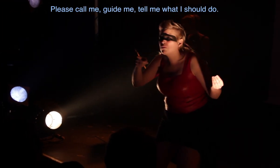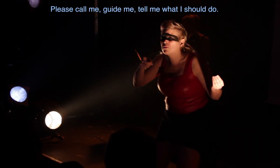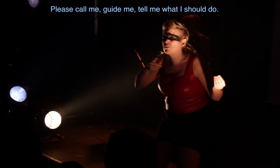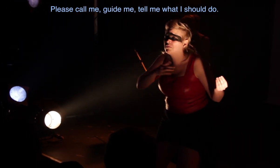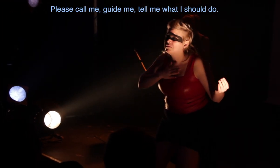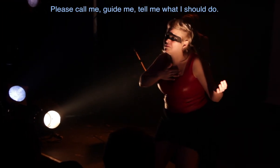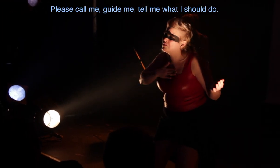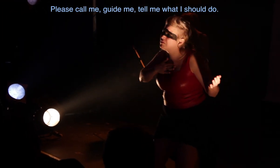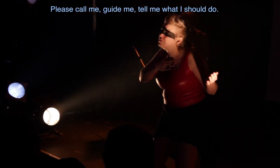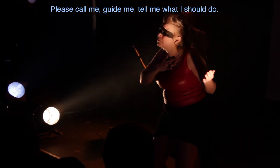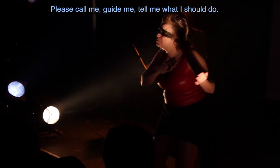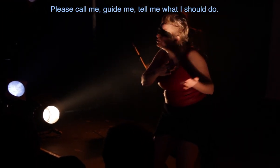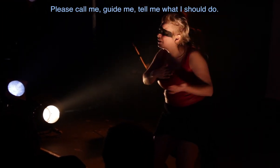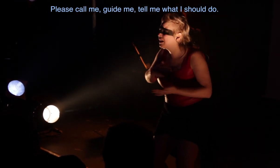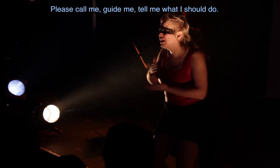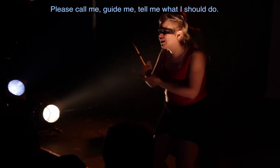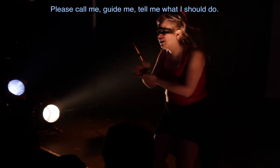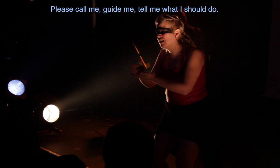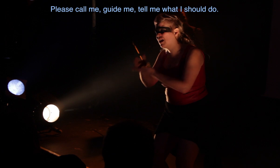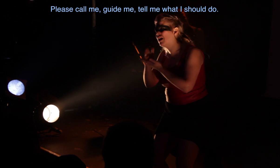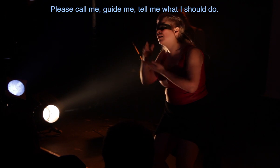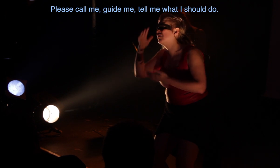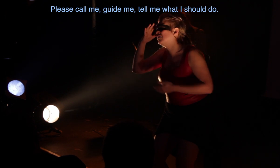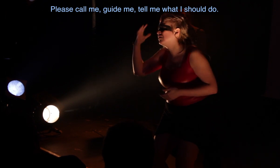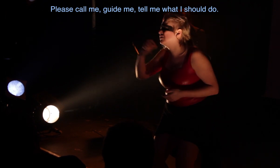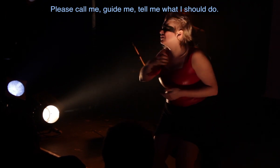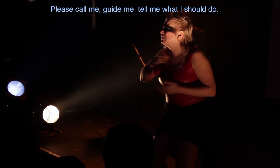me, what I should do